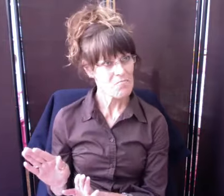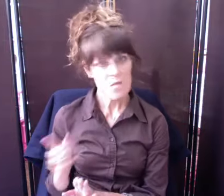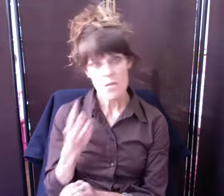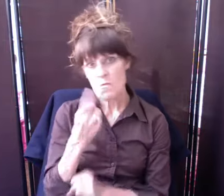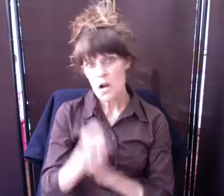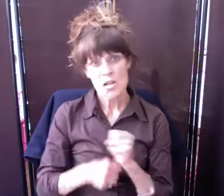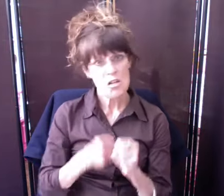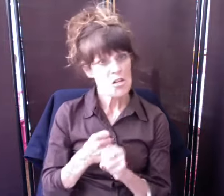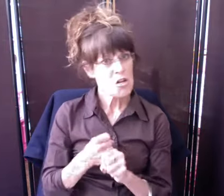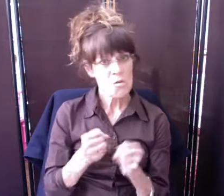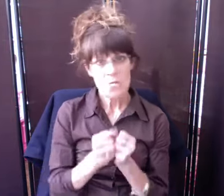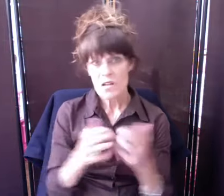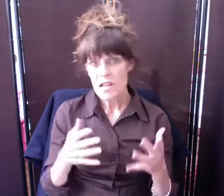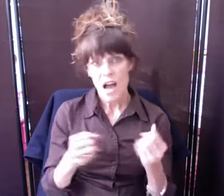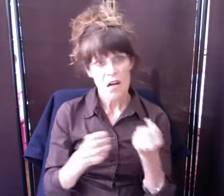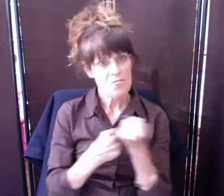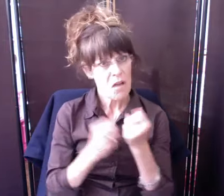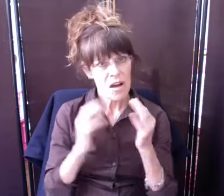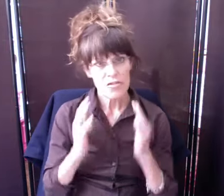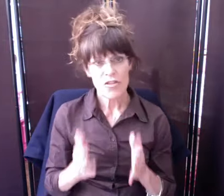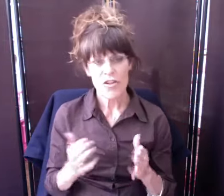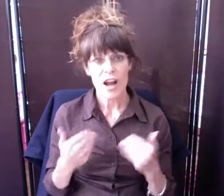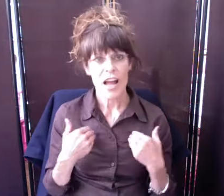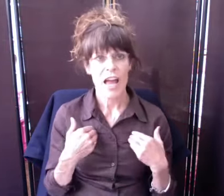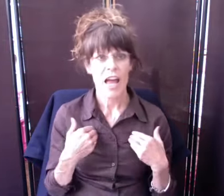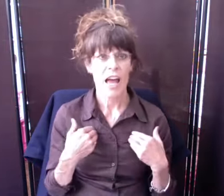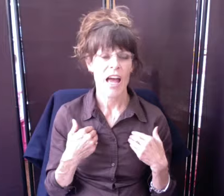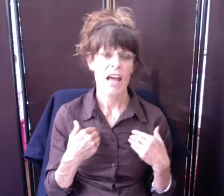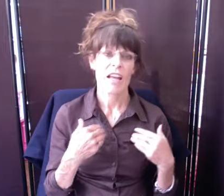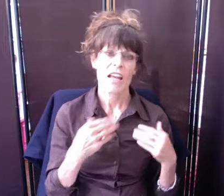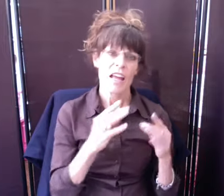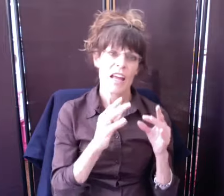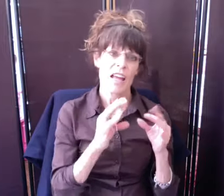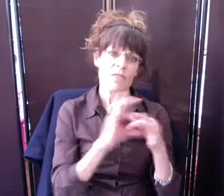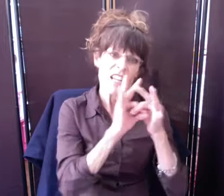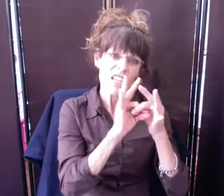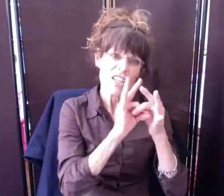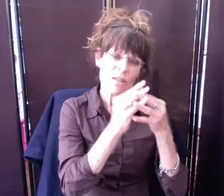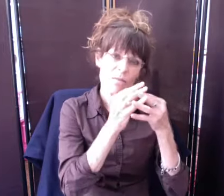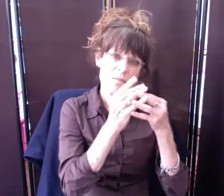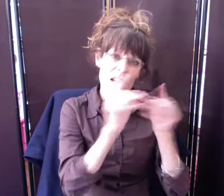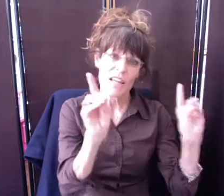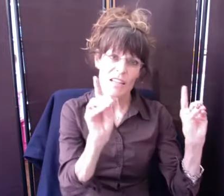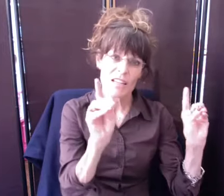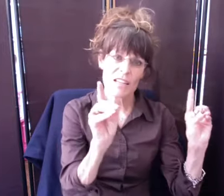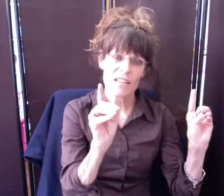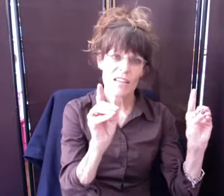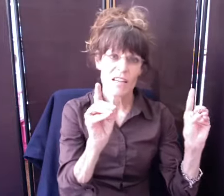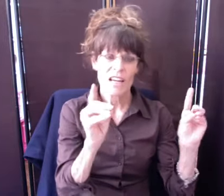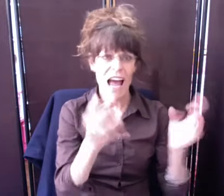half. I had a relationship that ended when I didn't want it to, so I lost my mind, and I